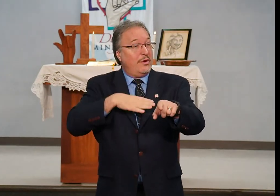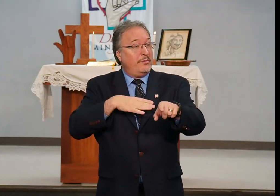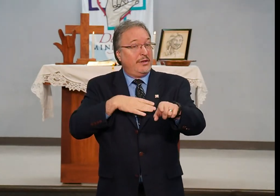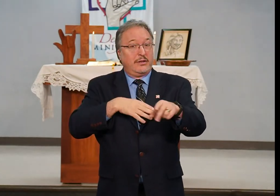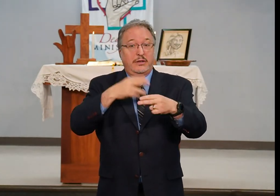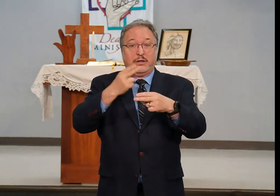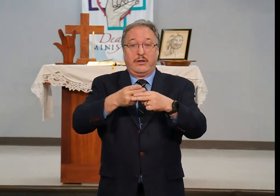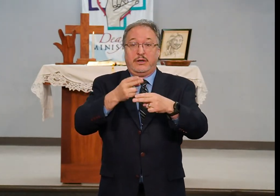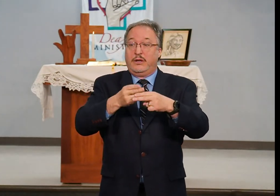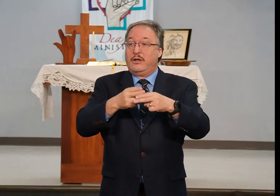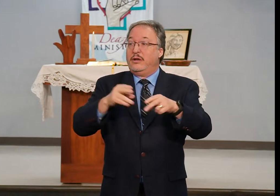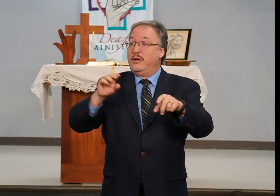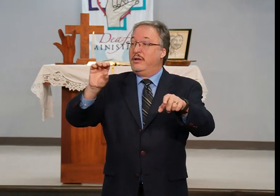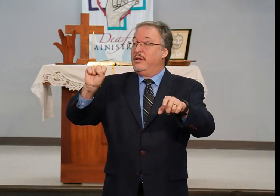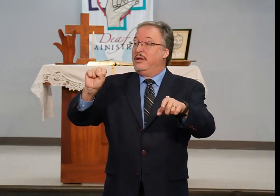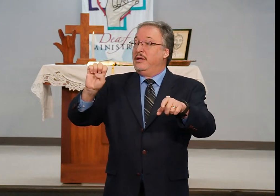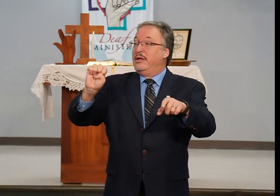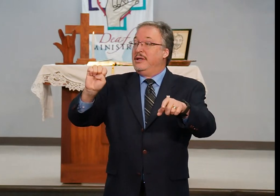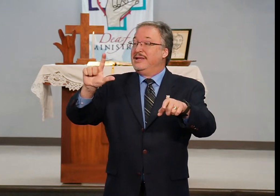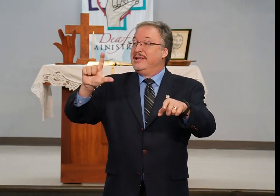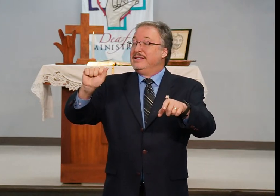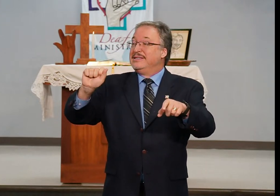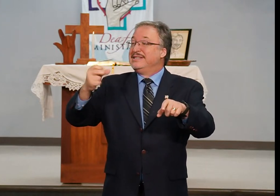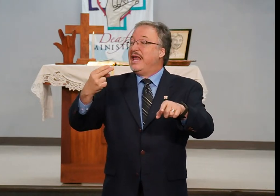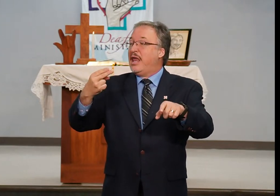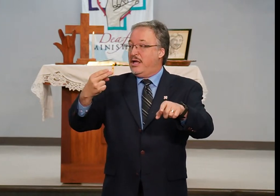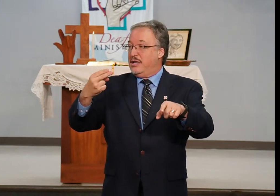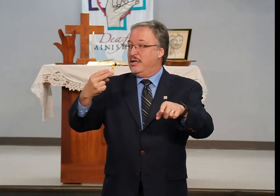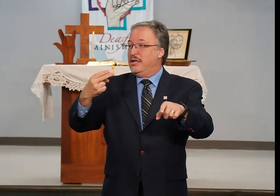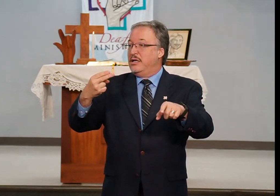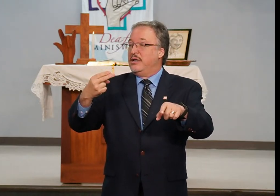I saw young women. One particular one was Selah.